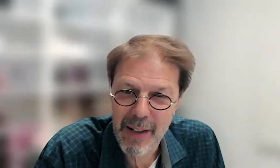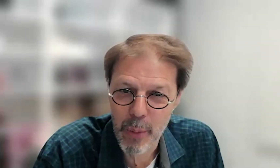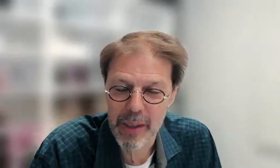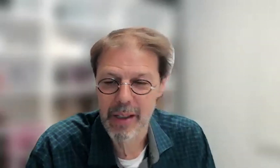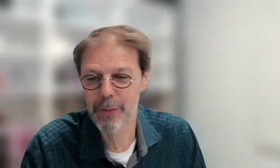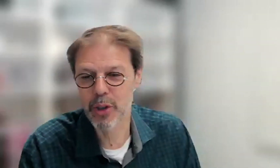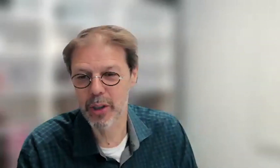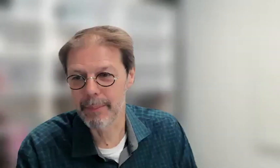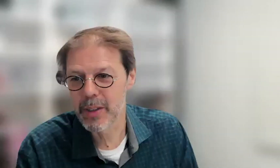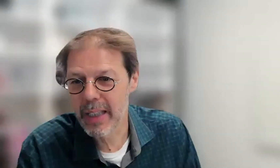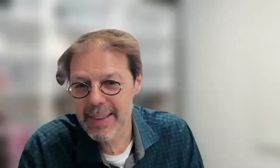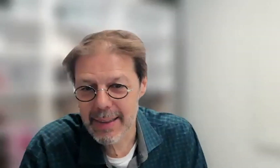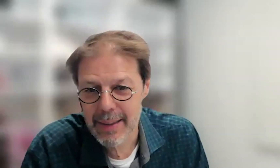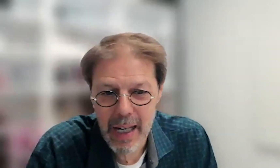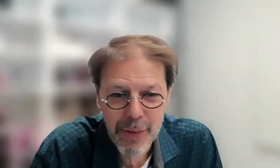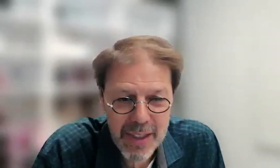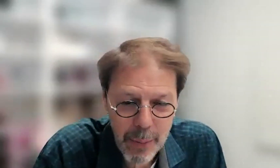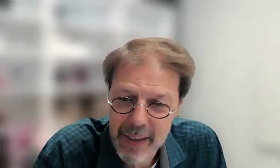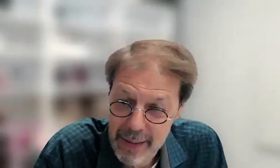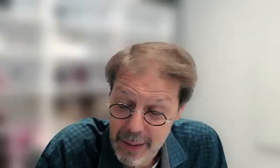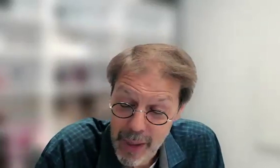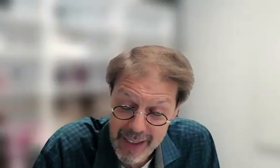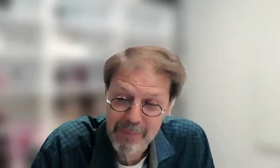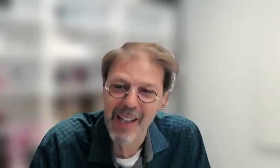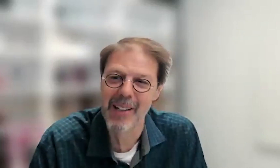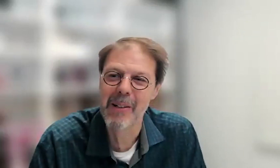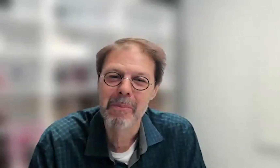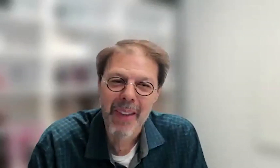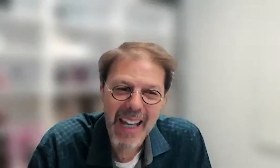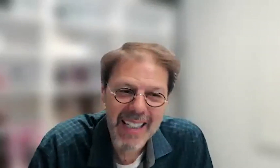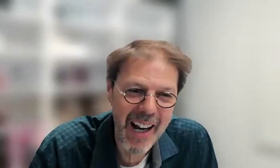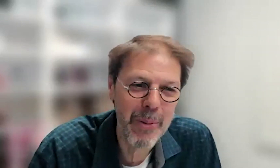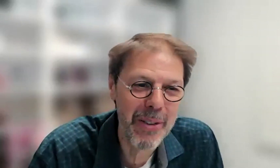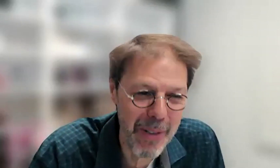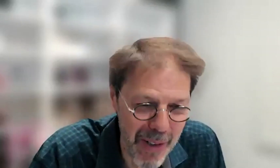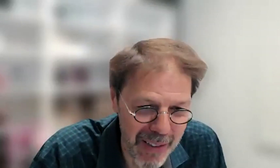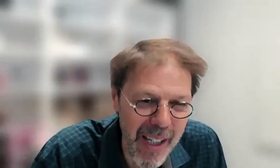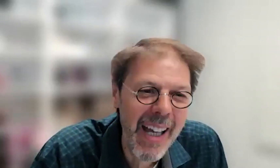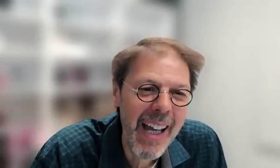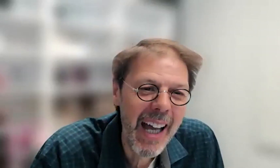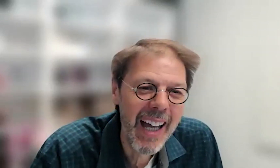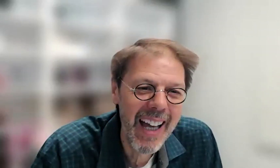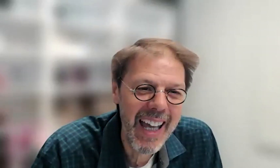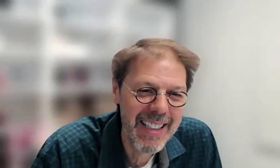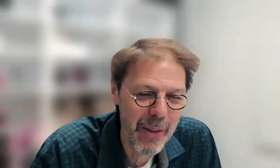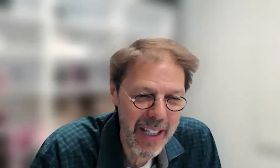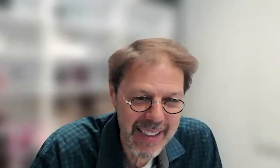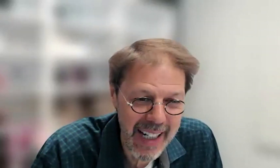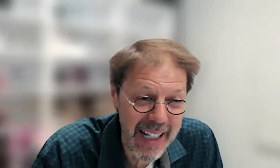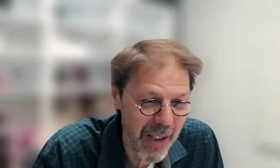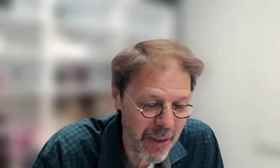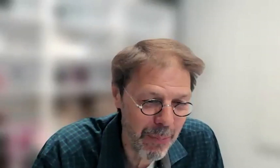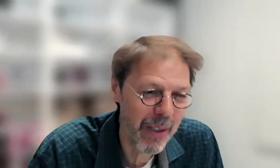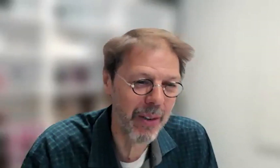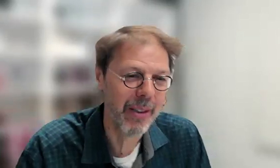So thanks everyone for joining. So let's dive straight in and start with dVivienne. And so